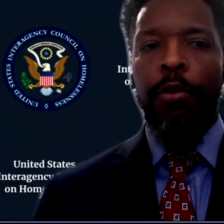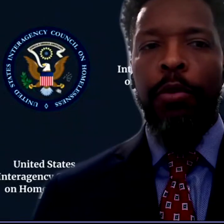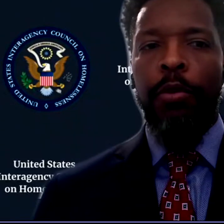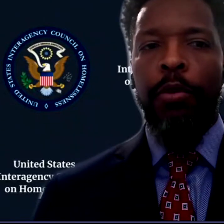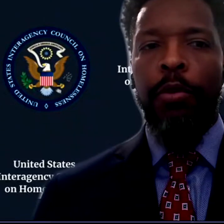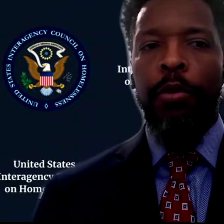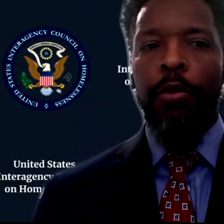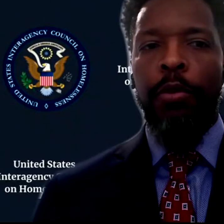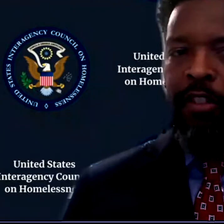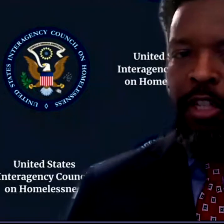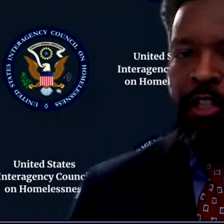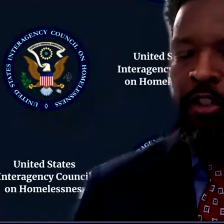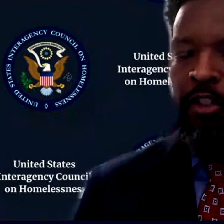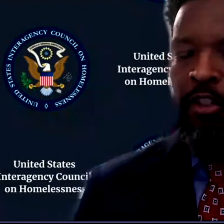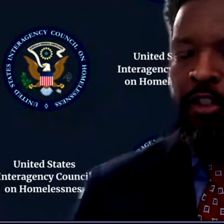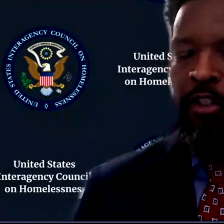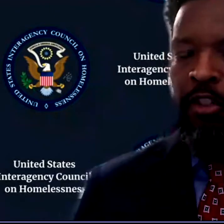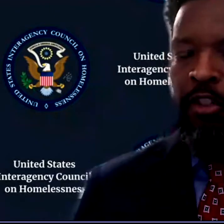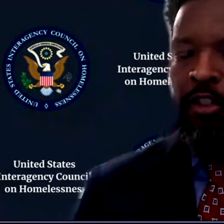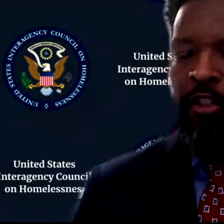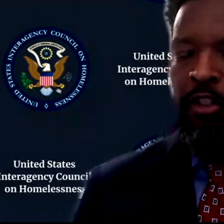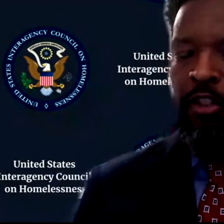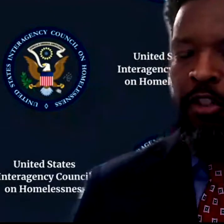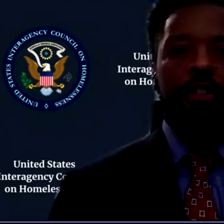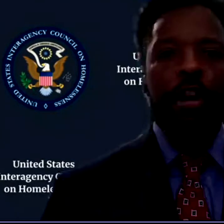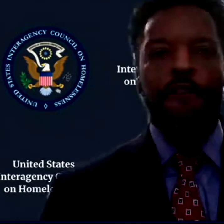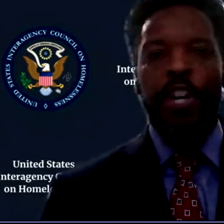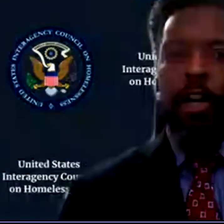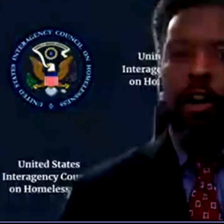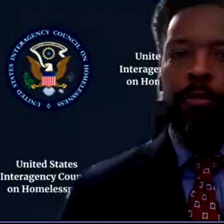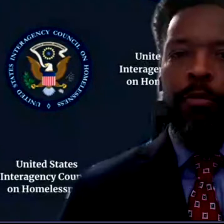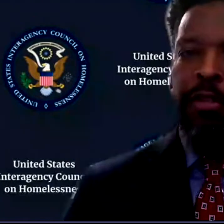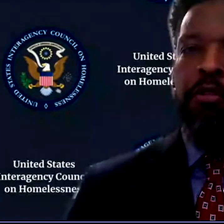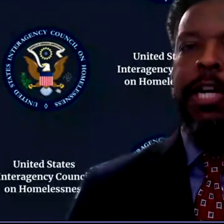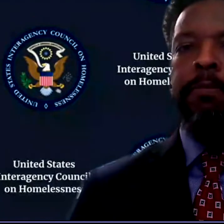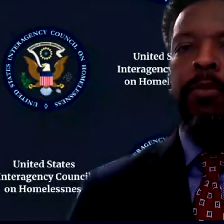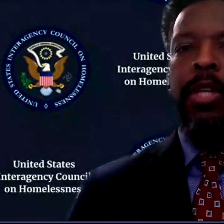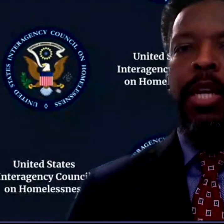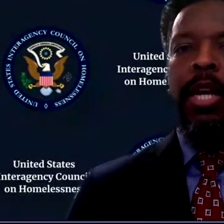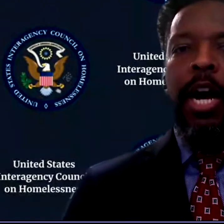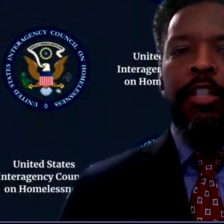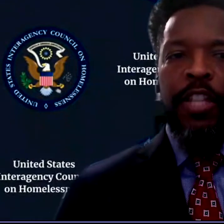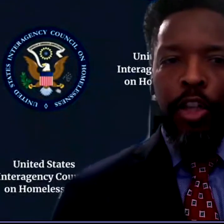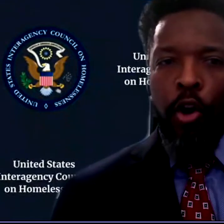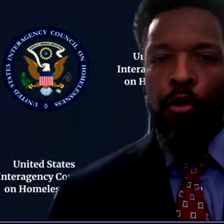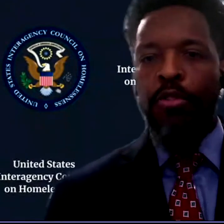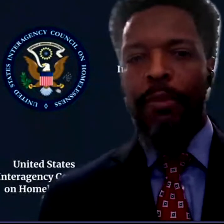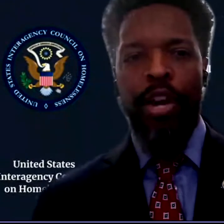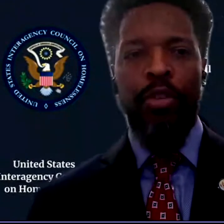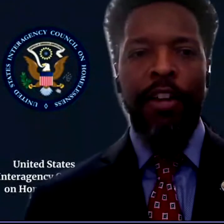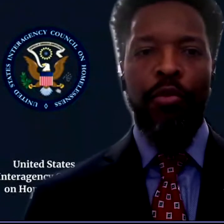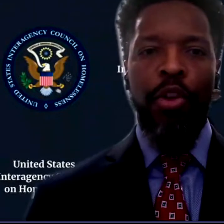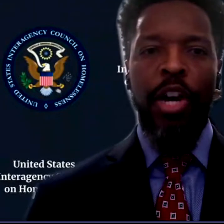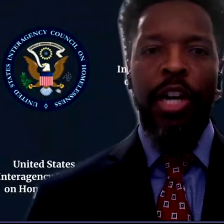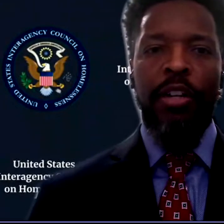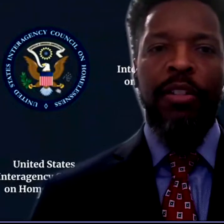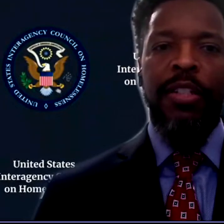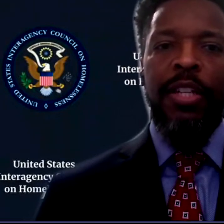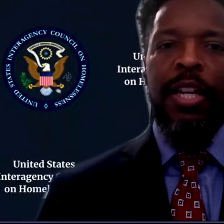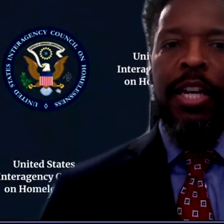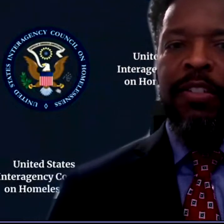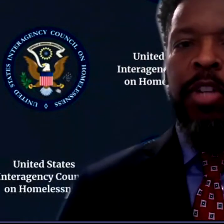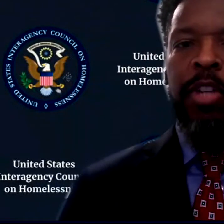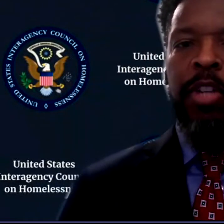the spirit of this initiative. Your use of federal funding for the COVID homeless housing program to set goals and